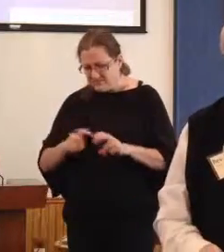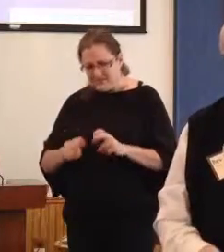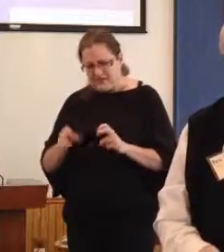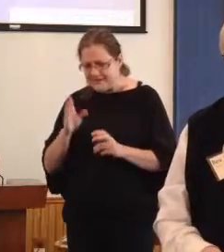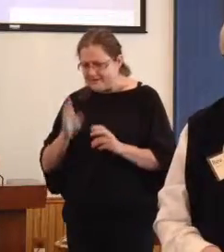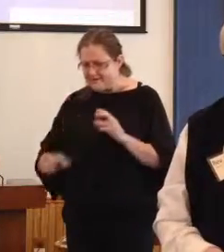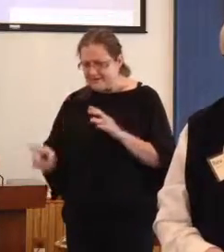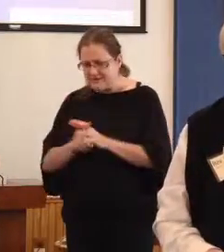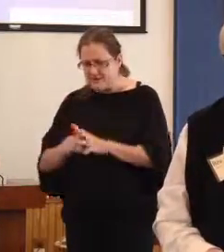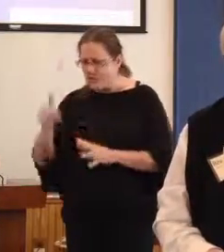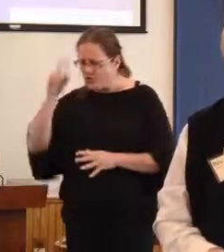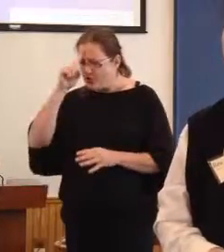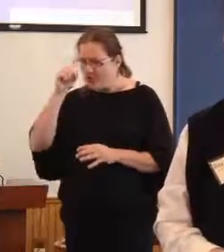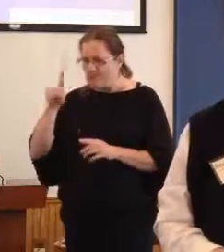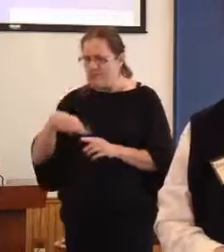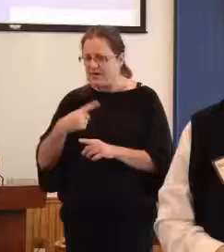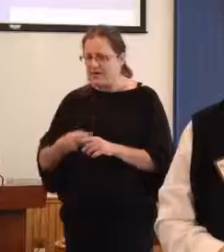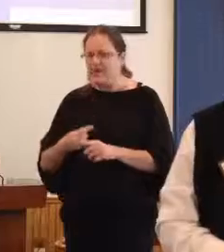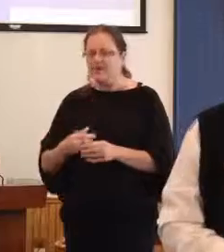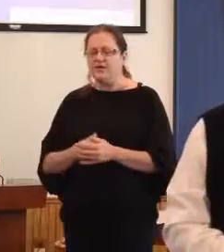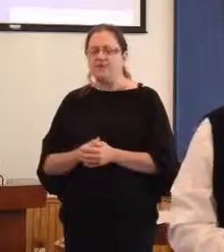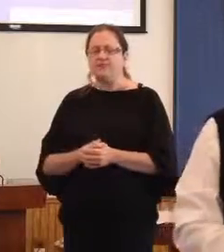do.